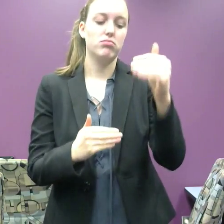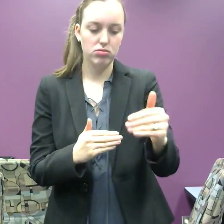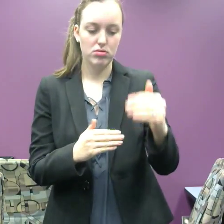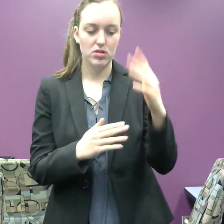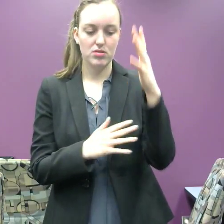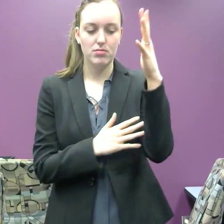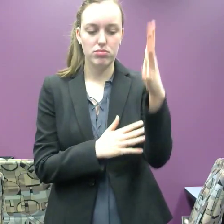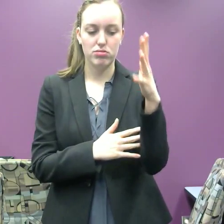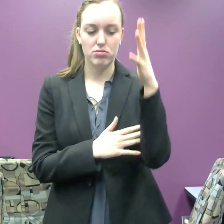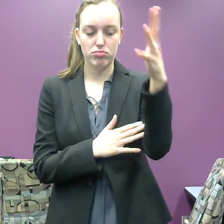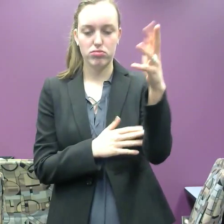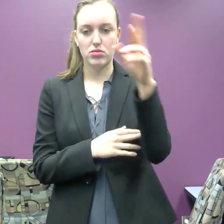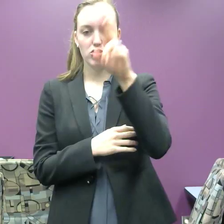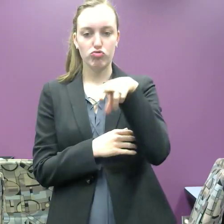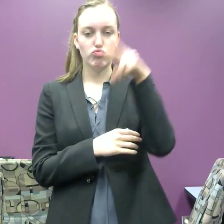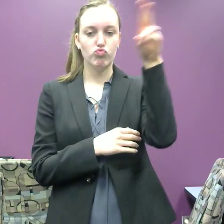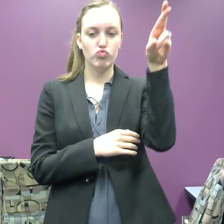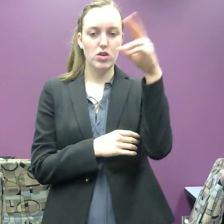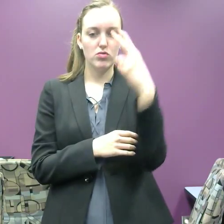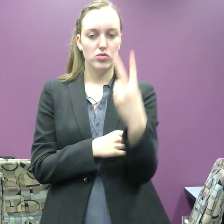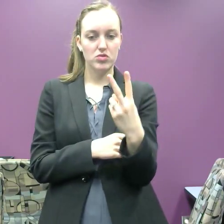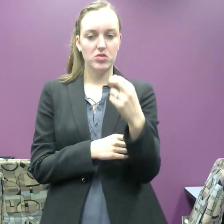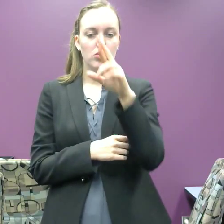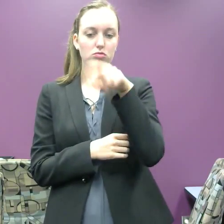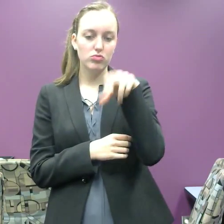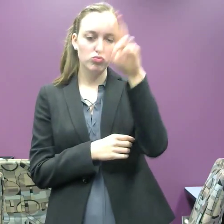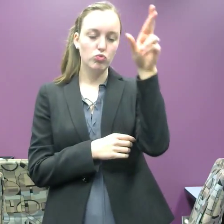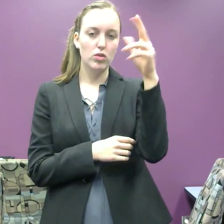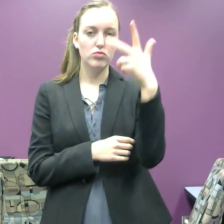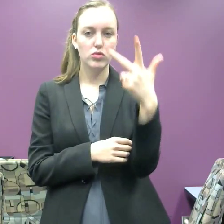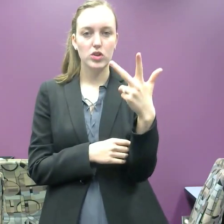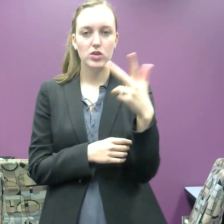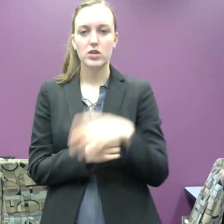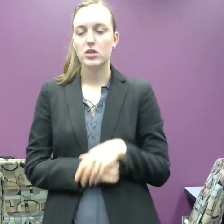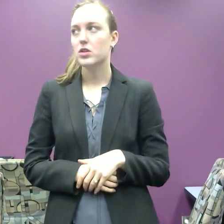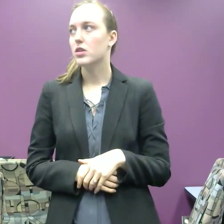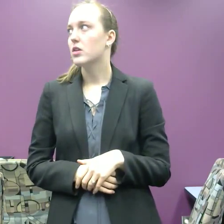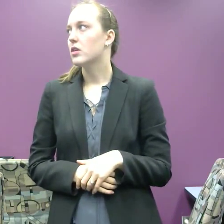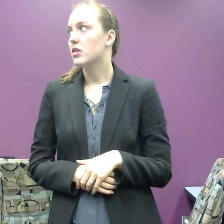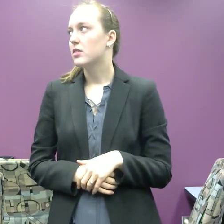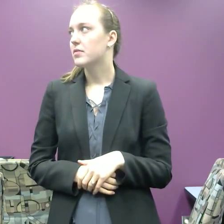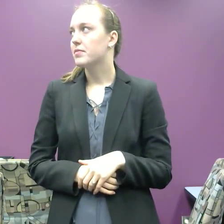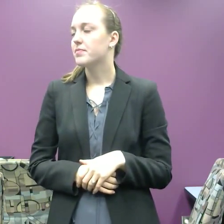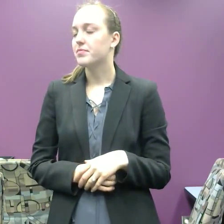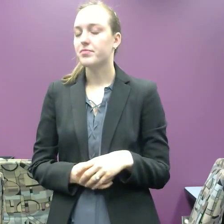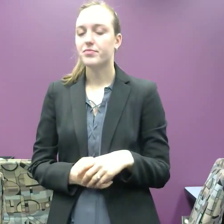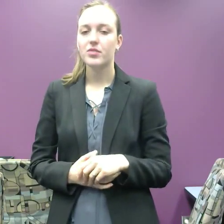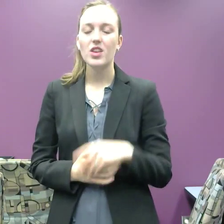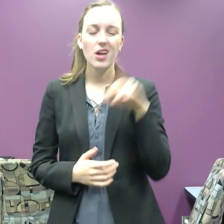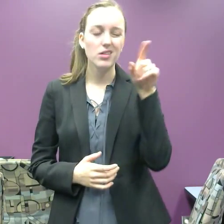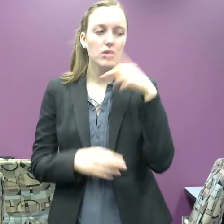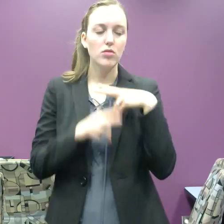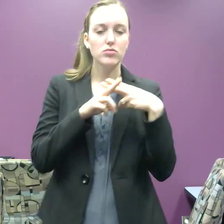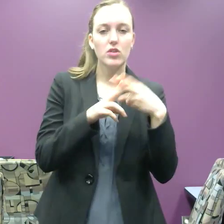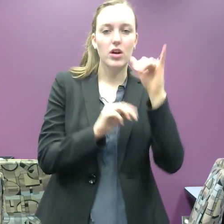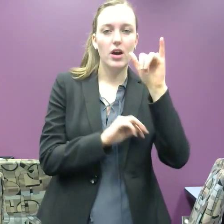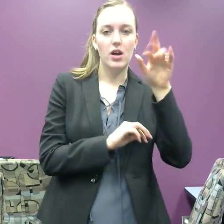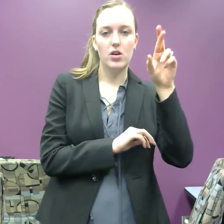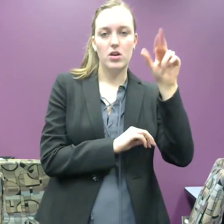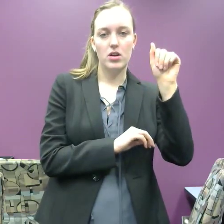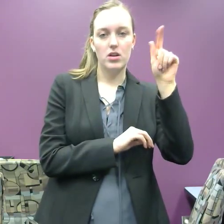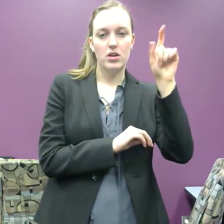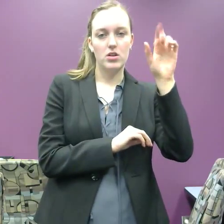like square root of 2, square root of 3, numbers like that, which are called irrational numbers. We will be able to find the